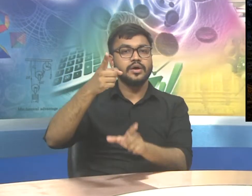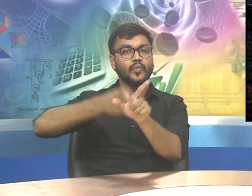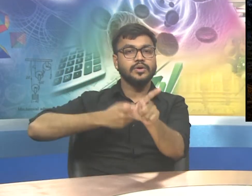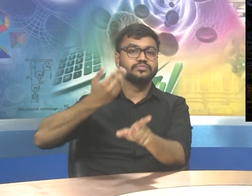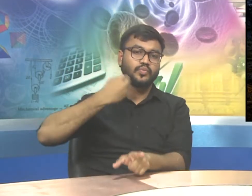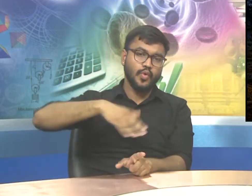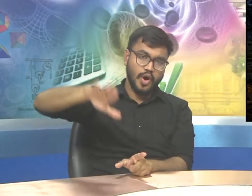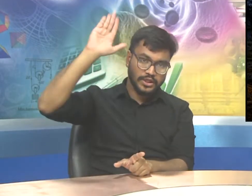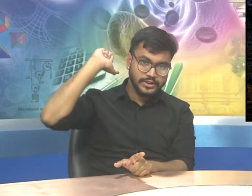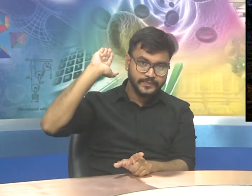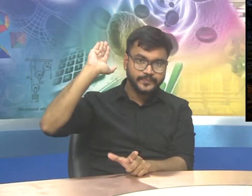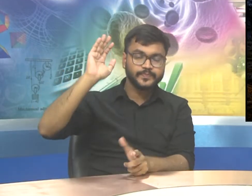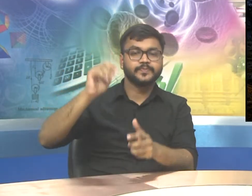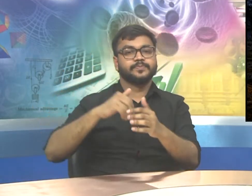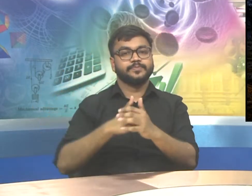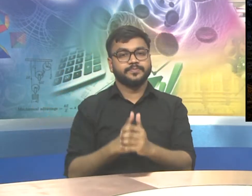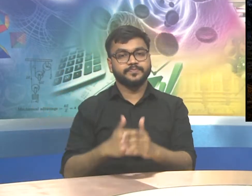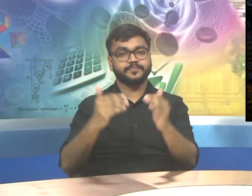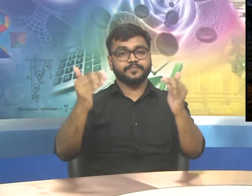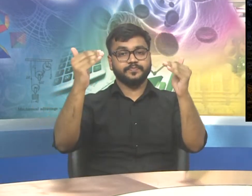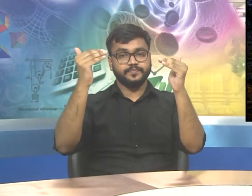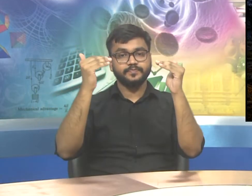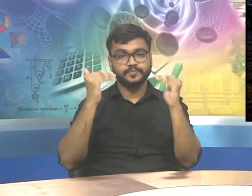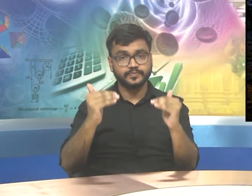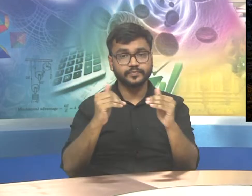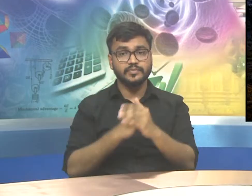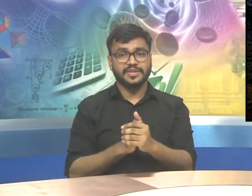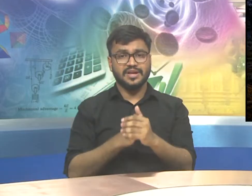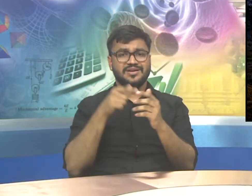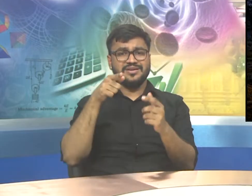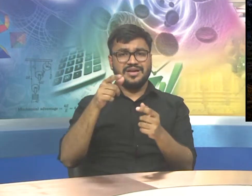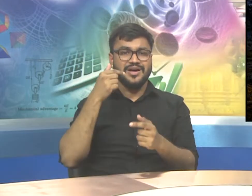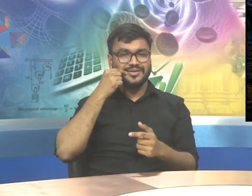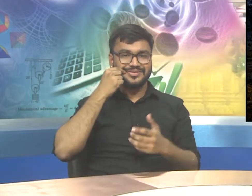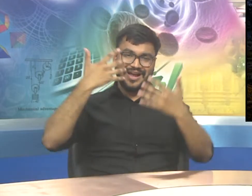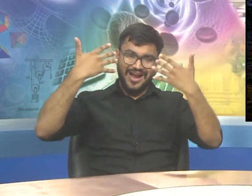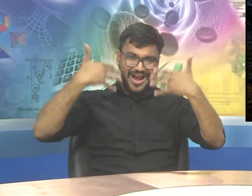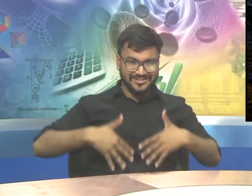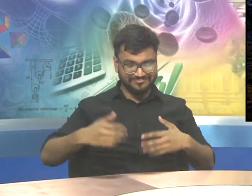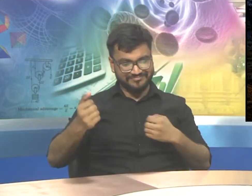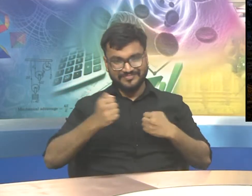The discovery of fire changed human life in many ways.